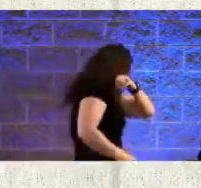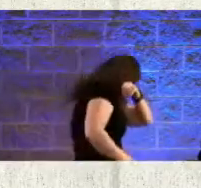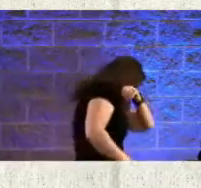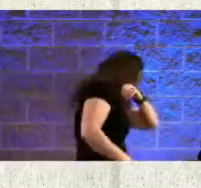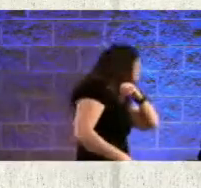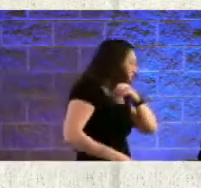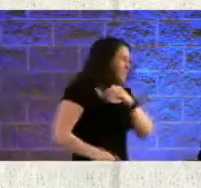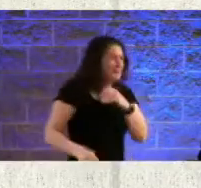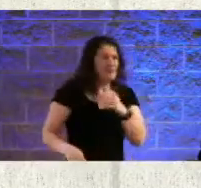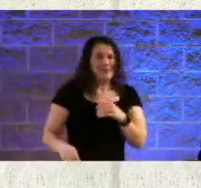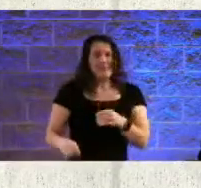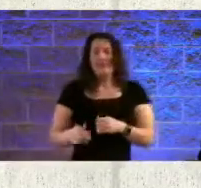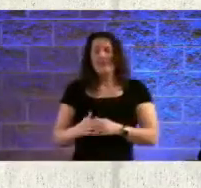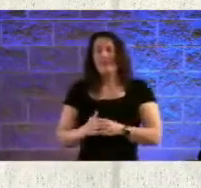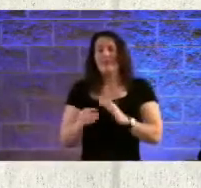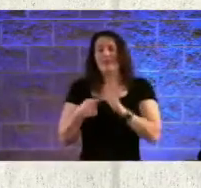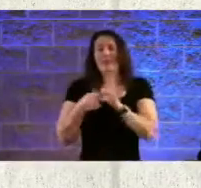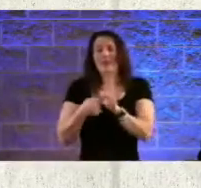shows